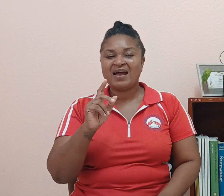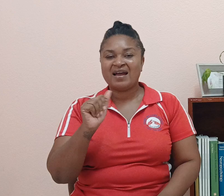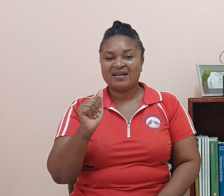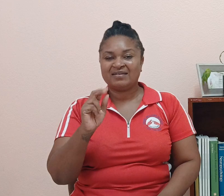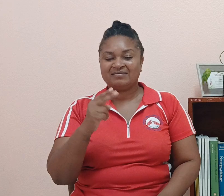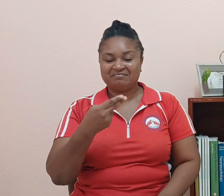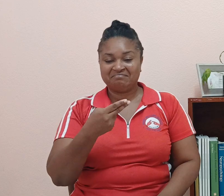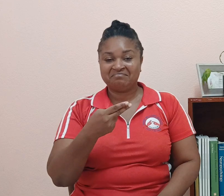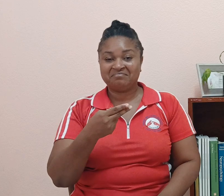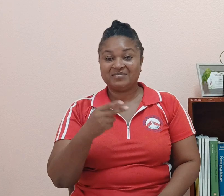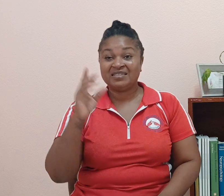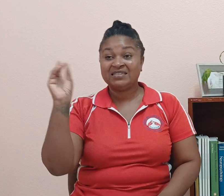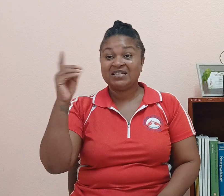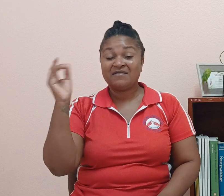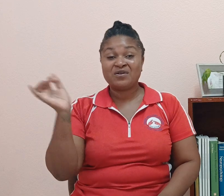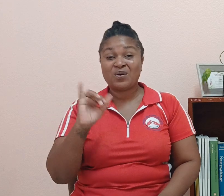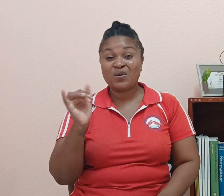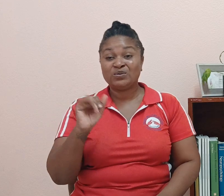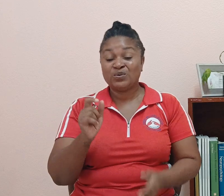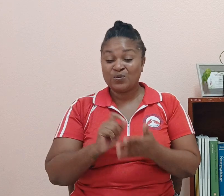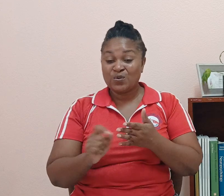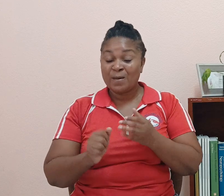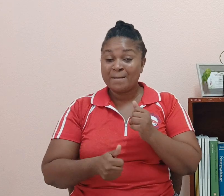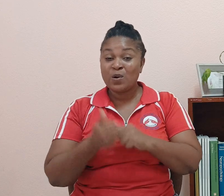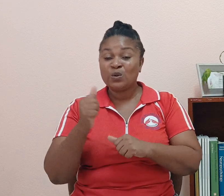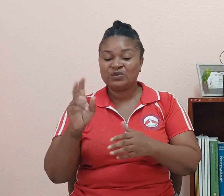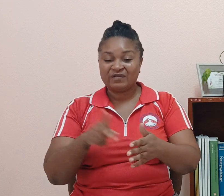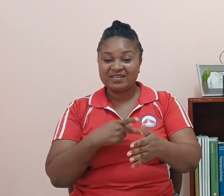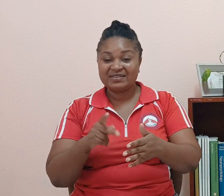David also wrote most of the Psalms in the Bible.